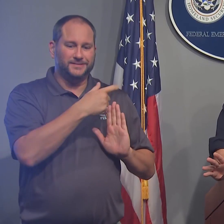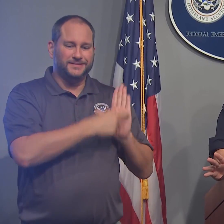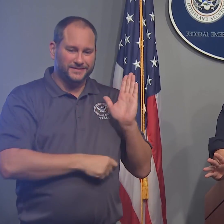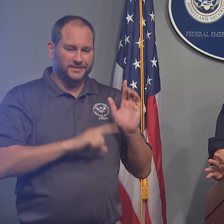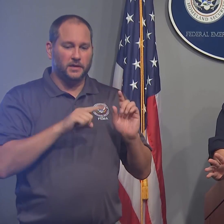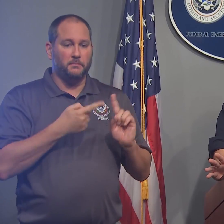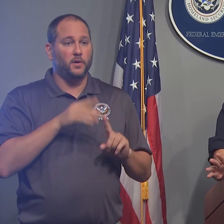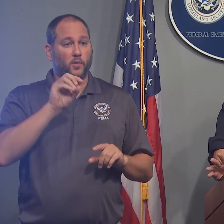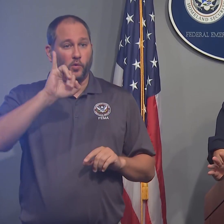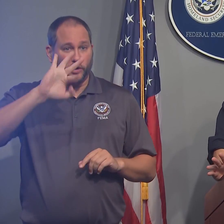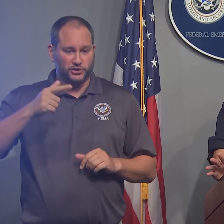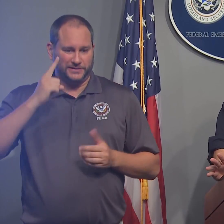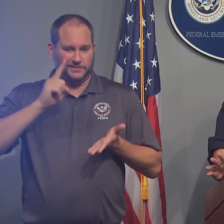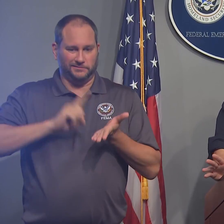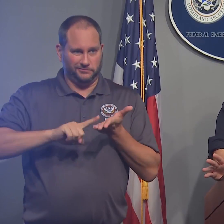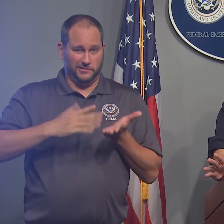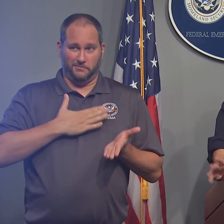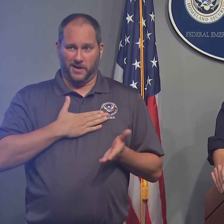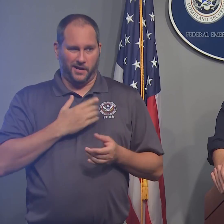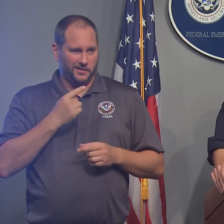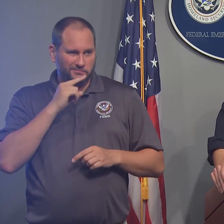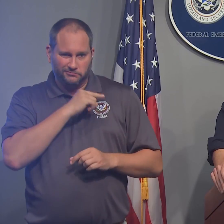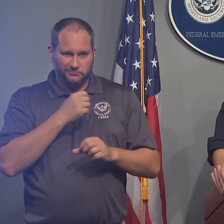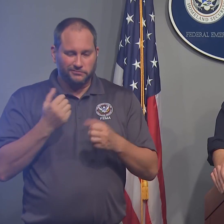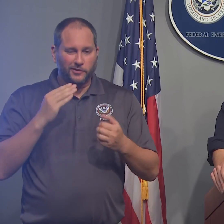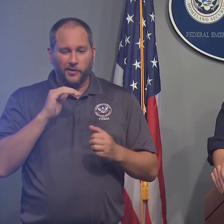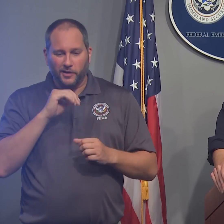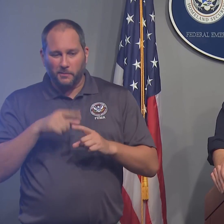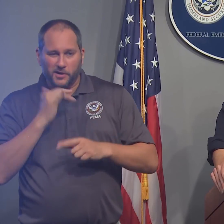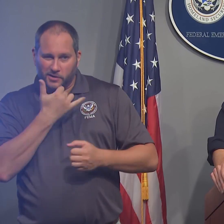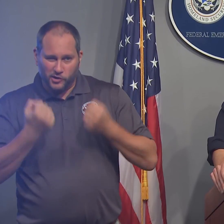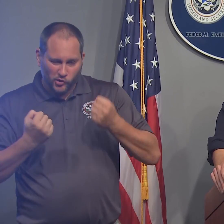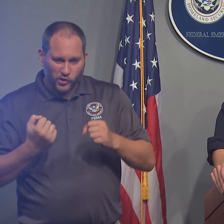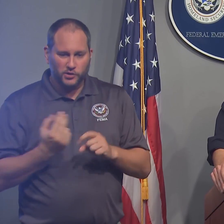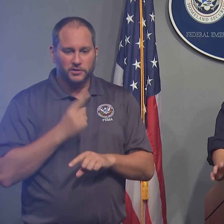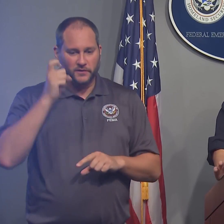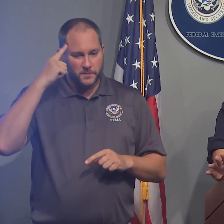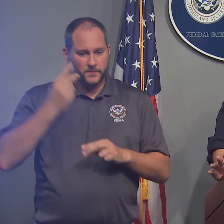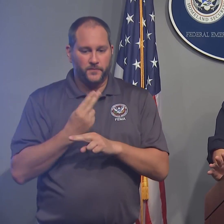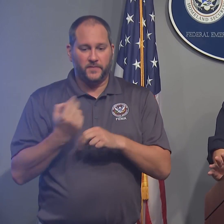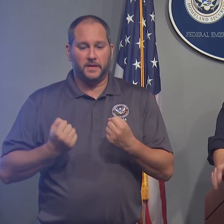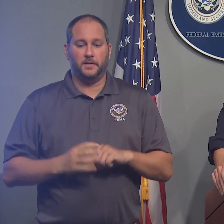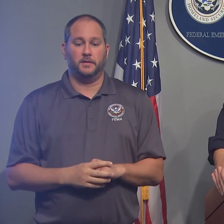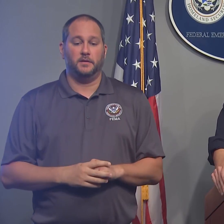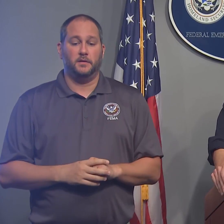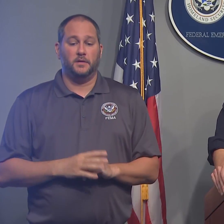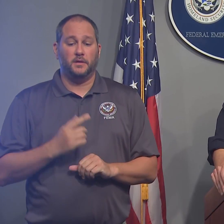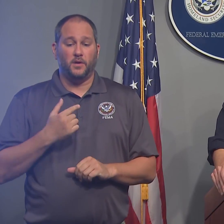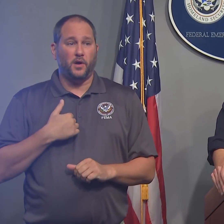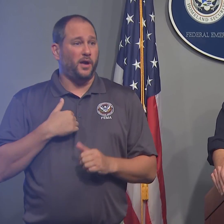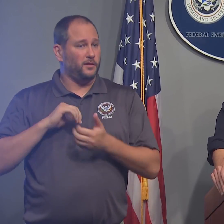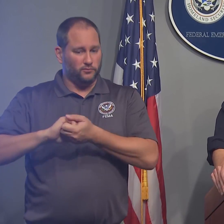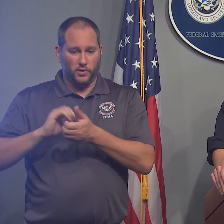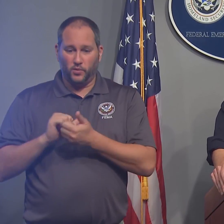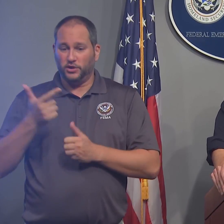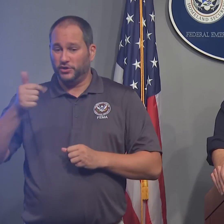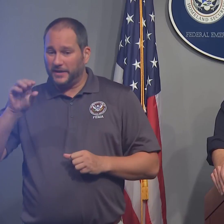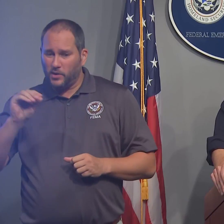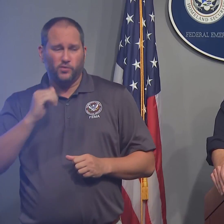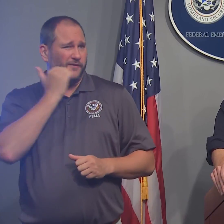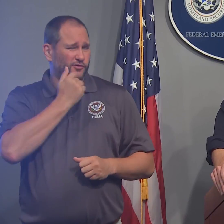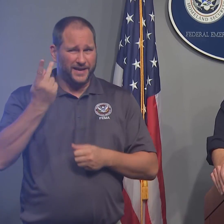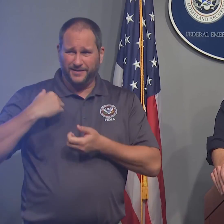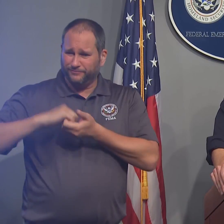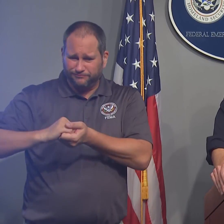to FEMA vehicle usage. Every day we work very closely with the OIG and GAO to make meaningful improvements and make sure that we're running programs